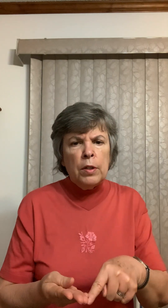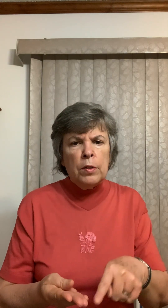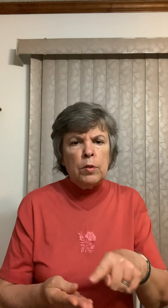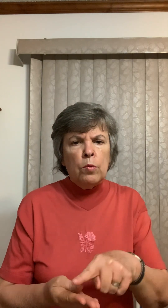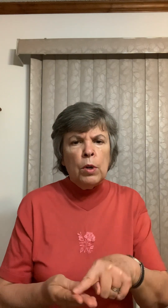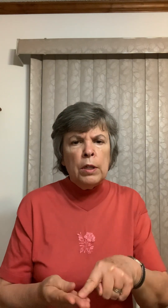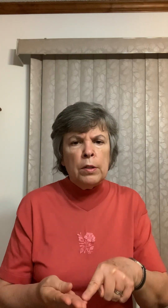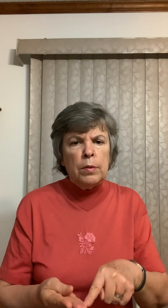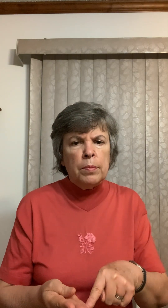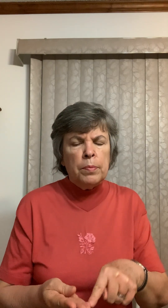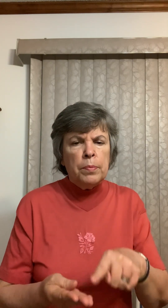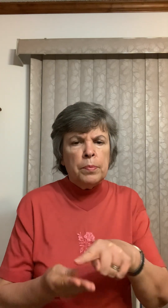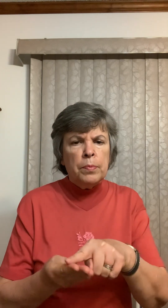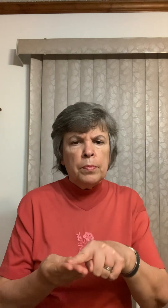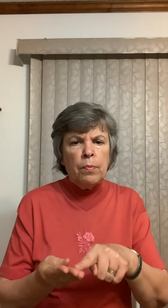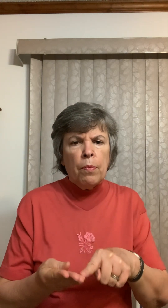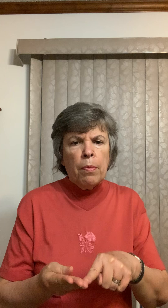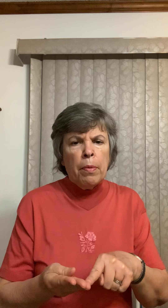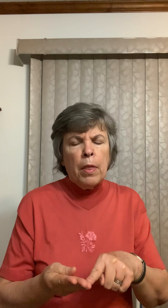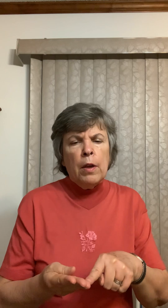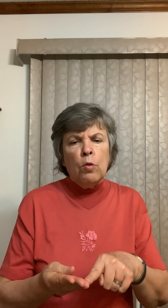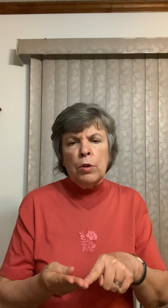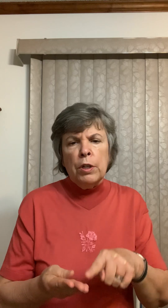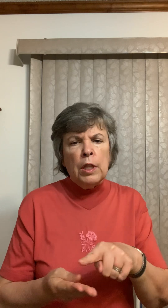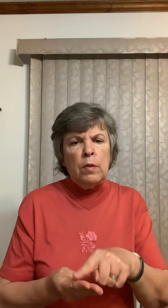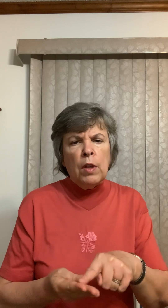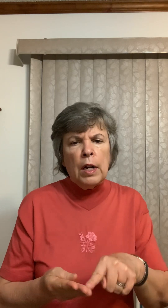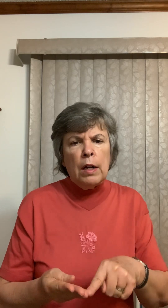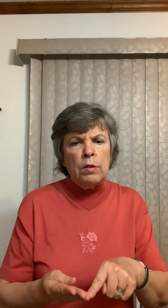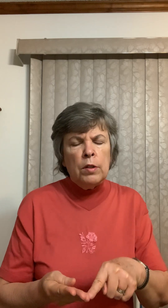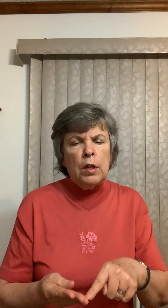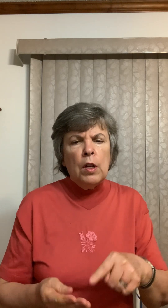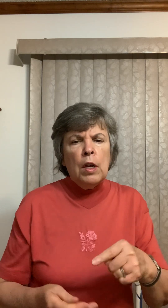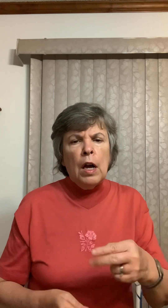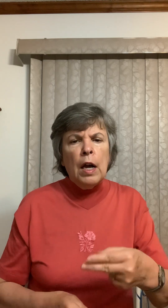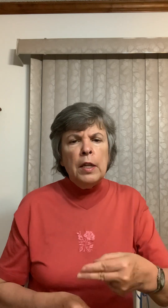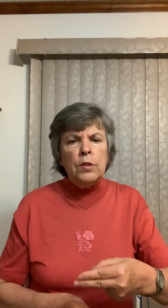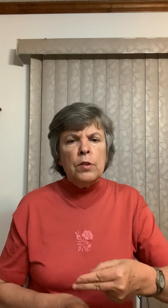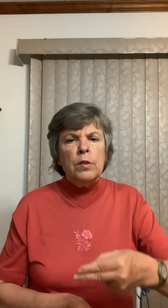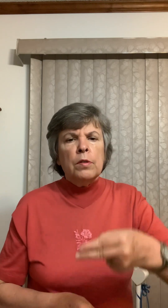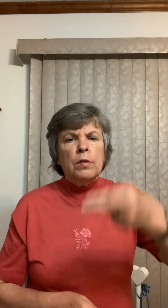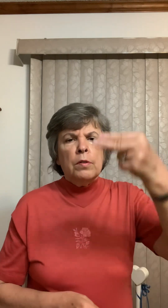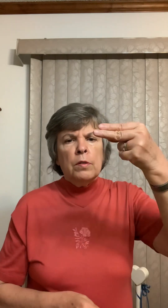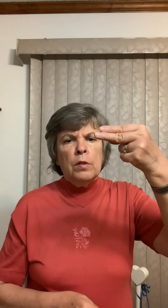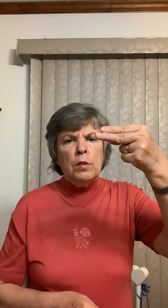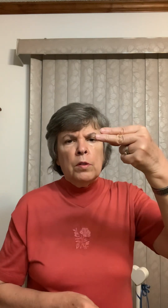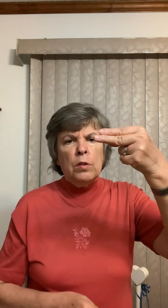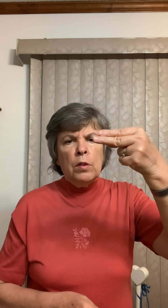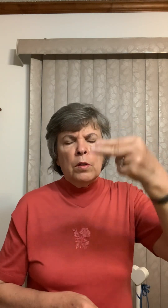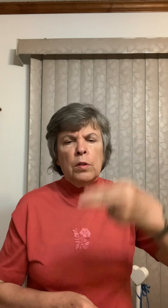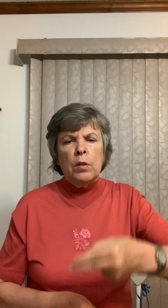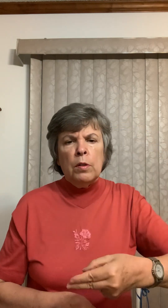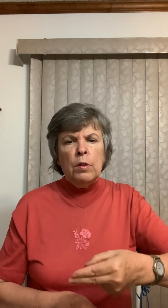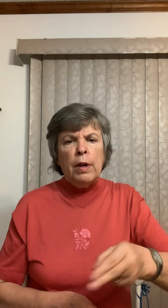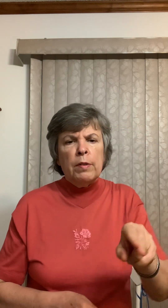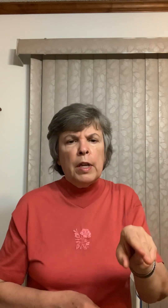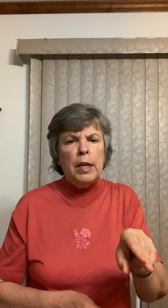this, what, or you can leave that out. Heights, you have an